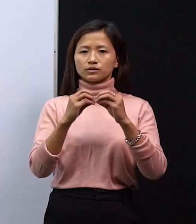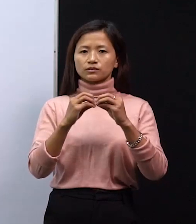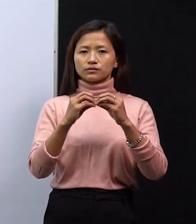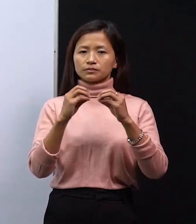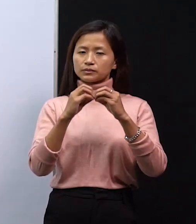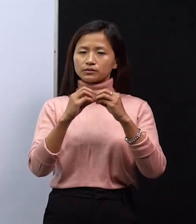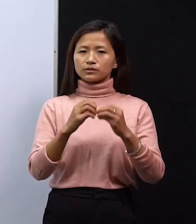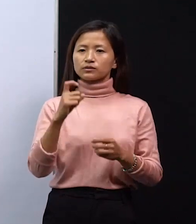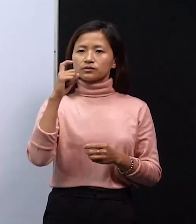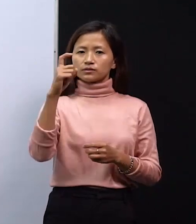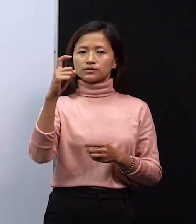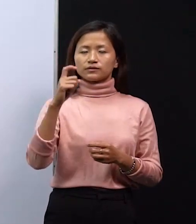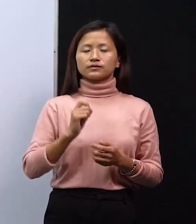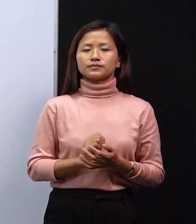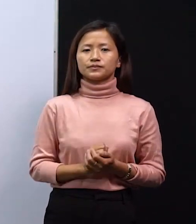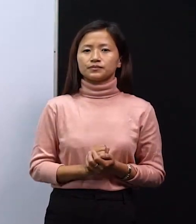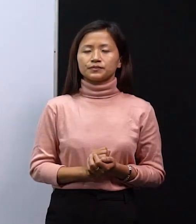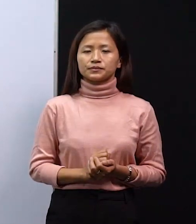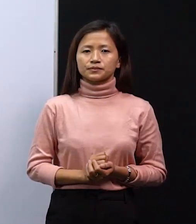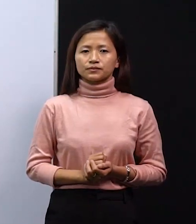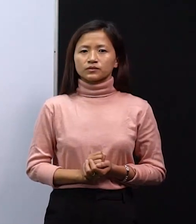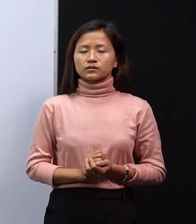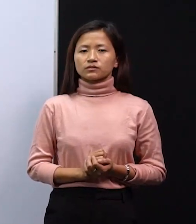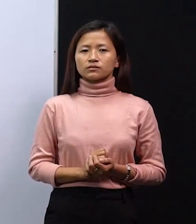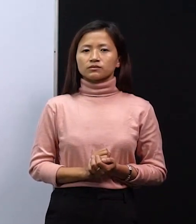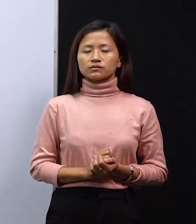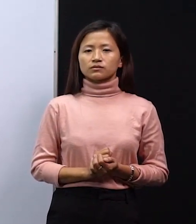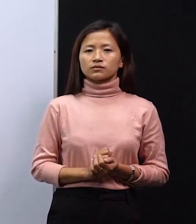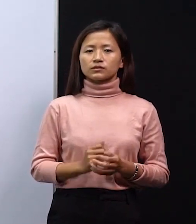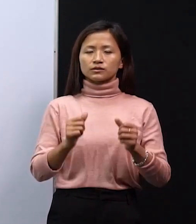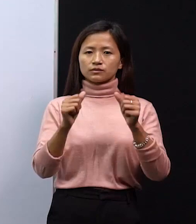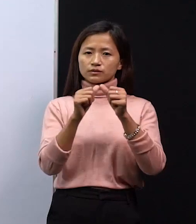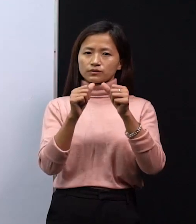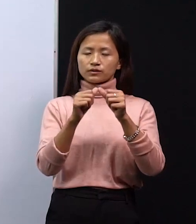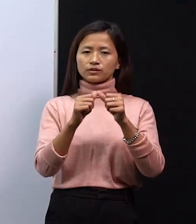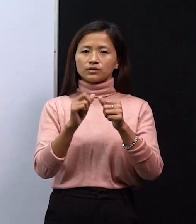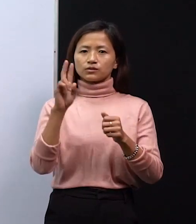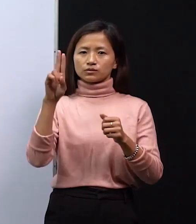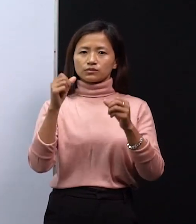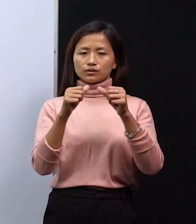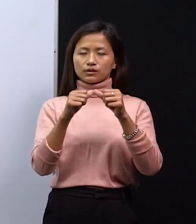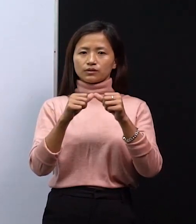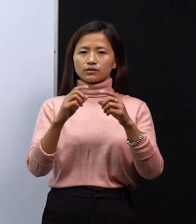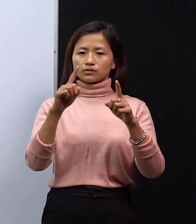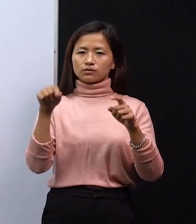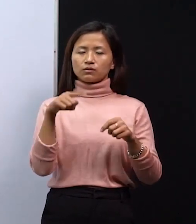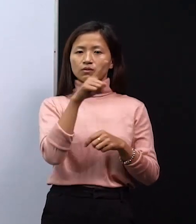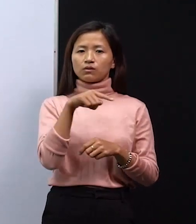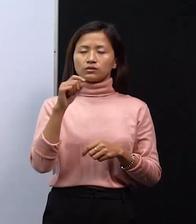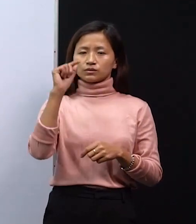will write 7. Right? So, in place of a, 2a the whole